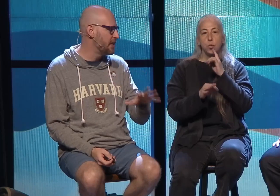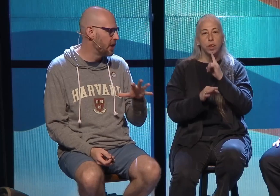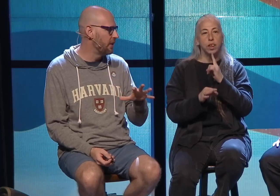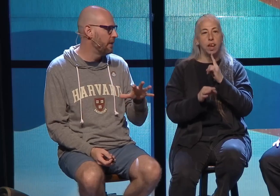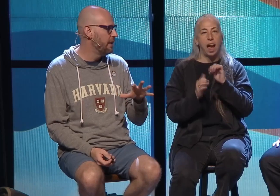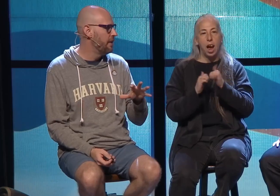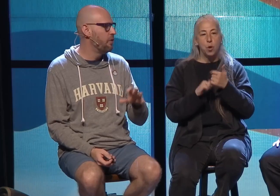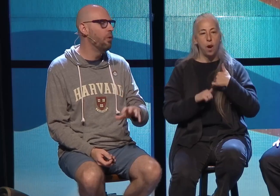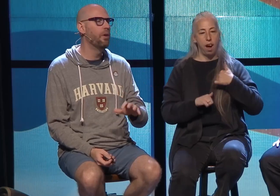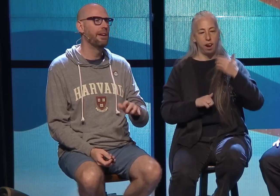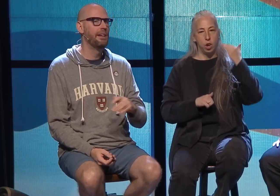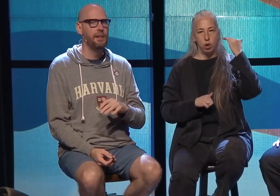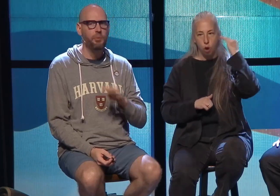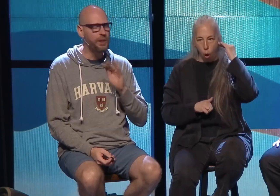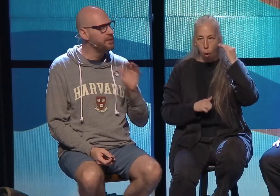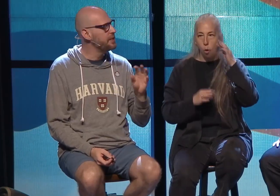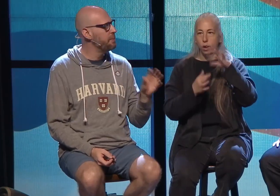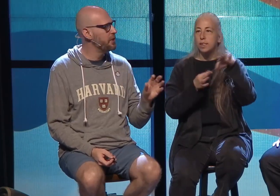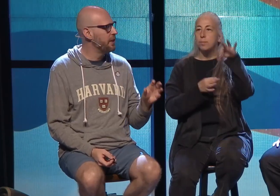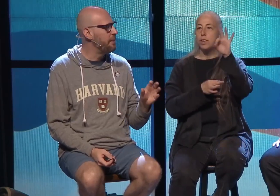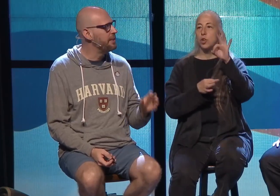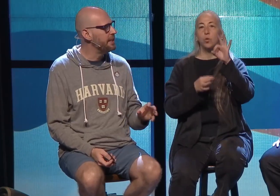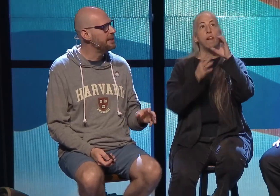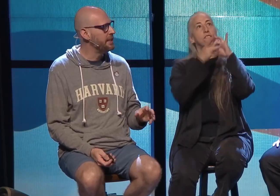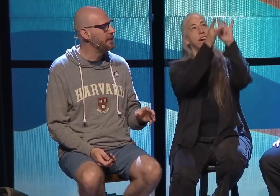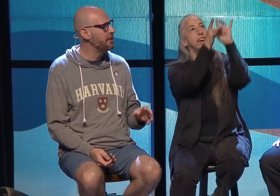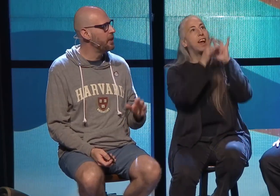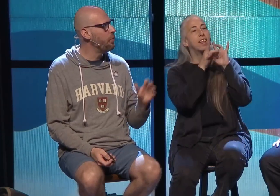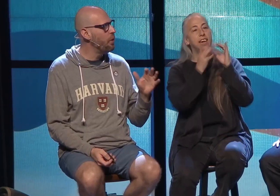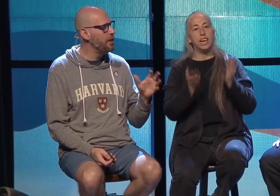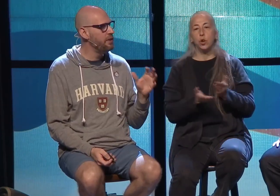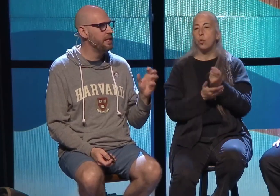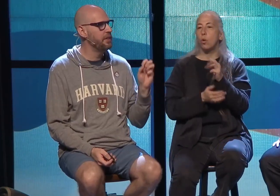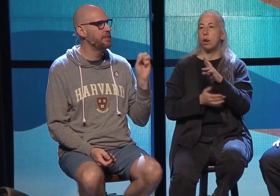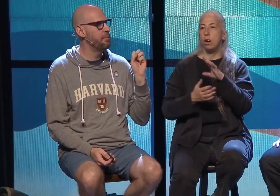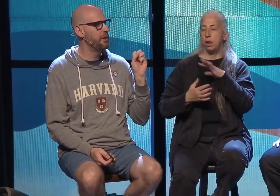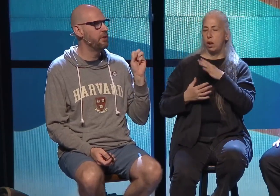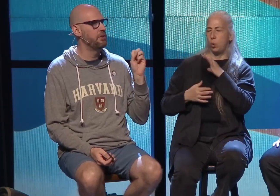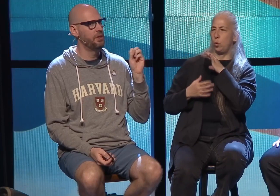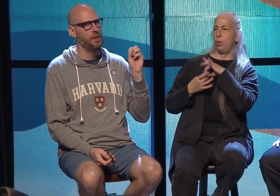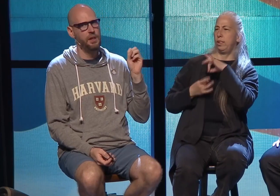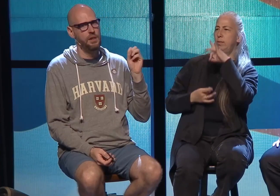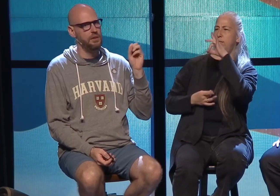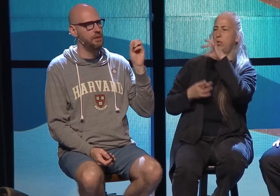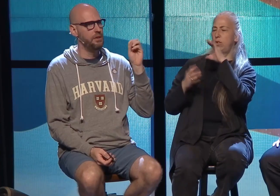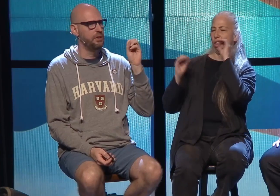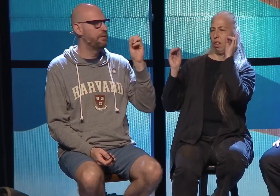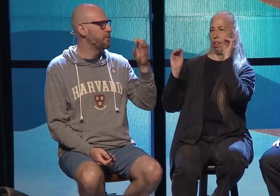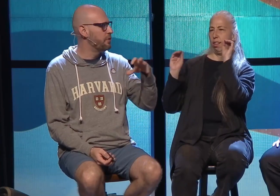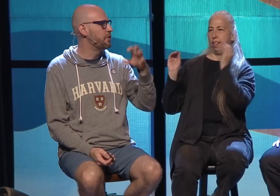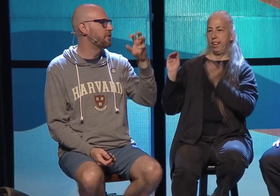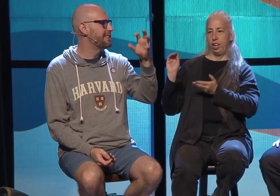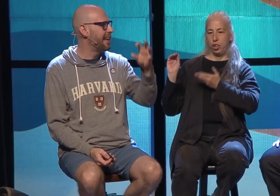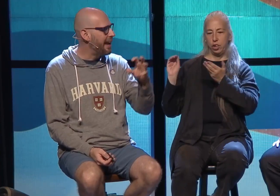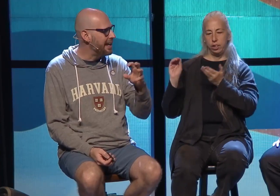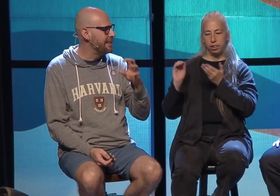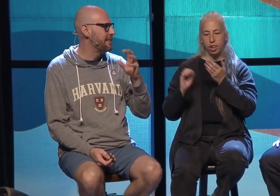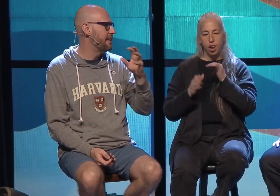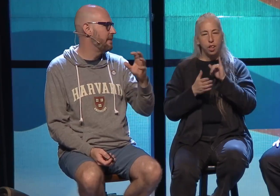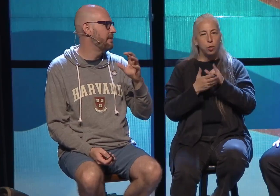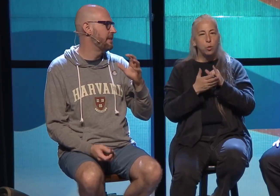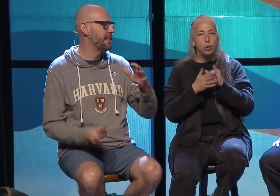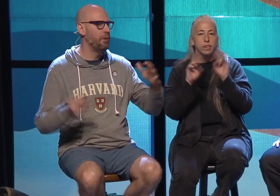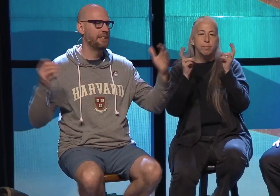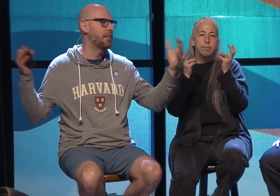vitality here. Yeah. Or, boy, there's a spiritual emptiness here. Like, what do you think are some of those fruits, those